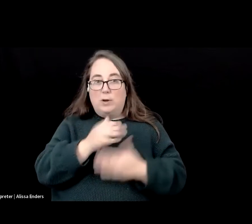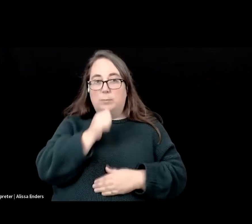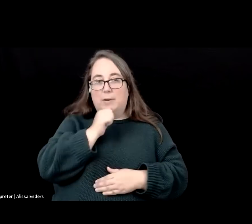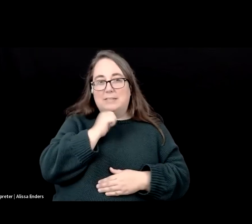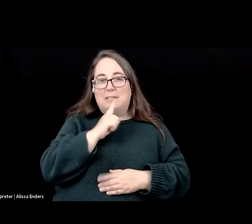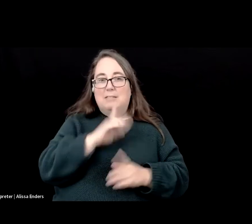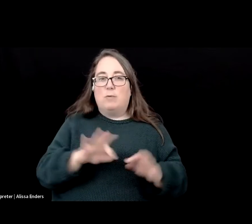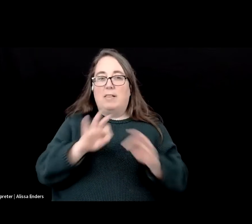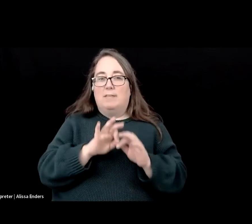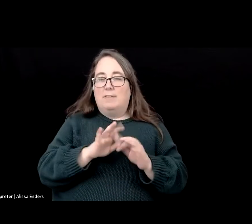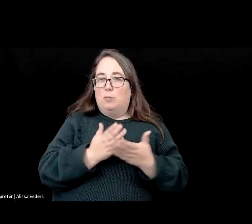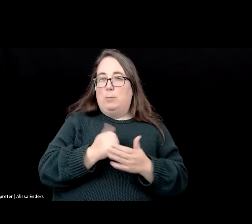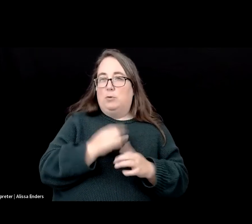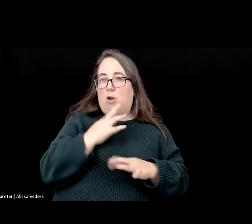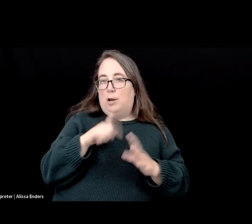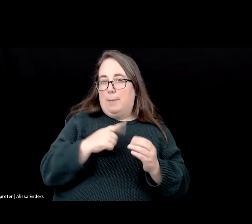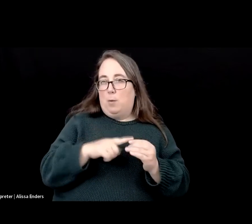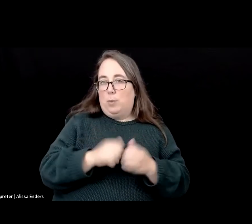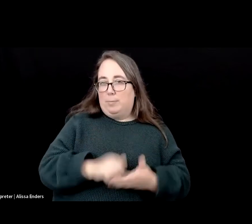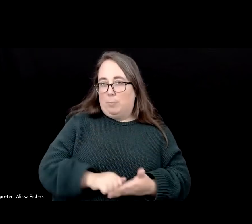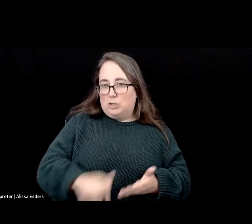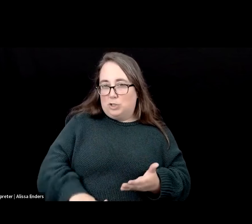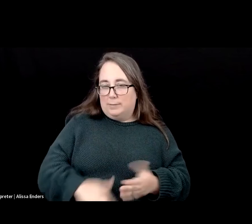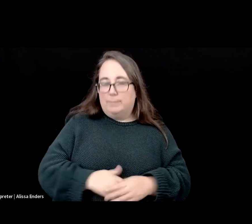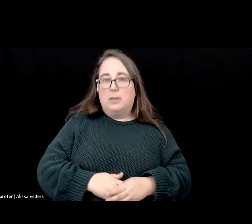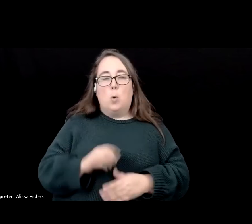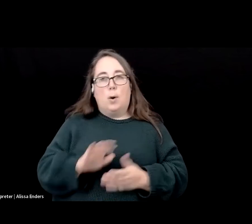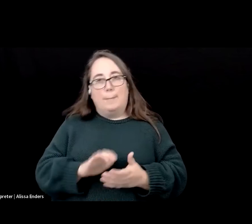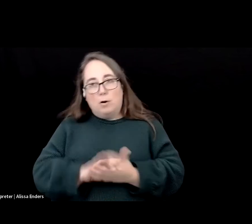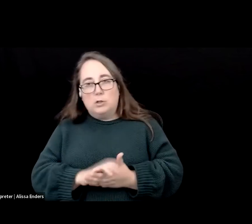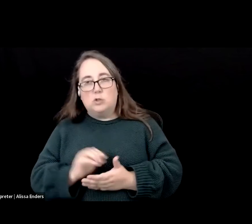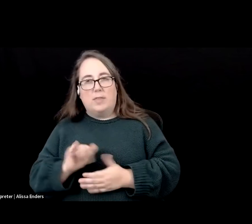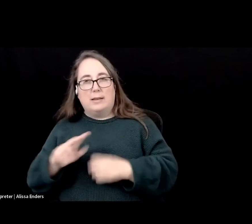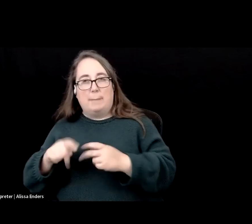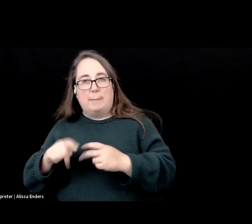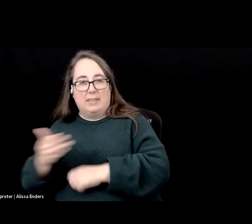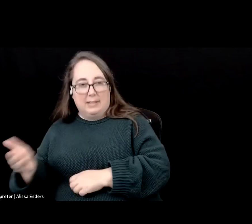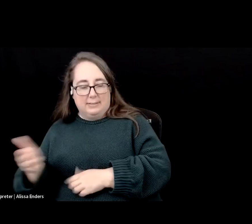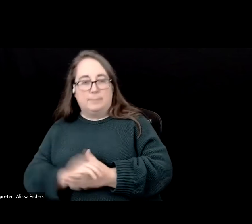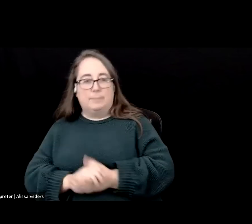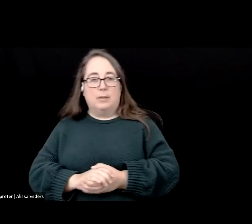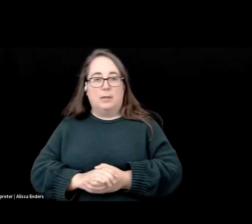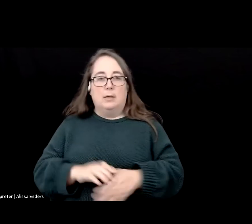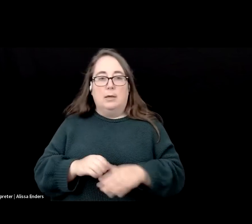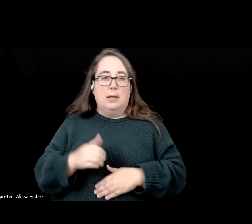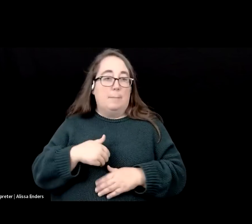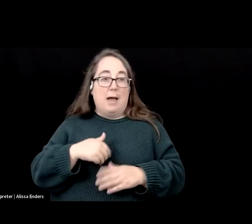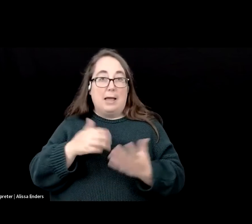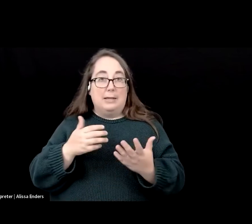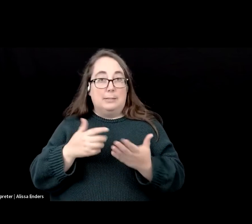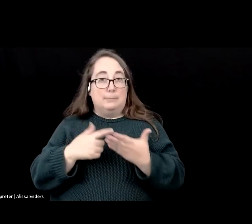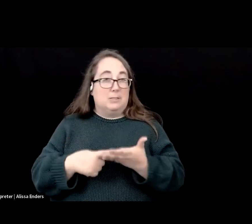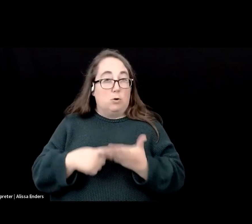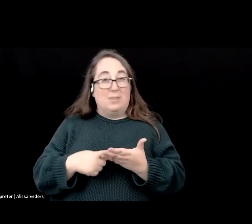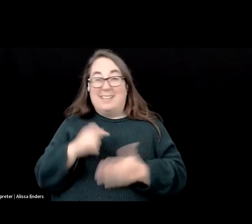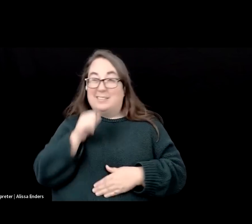relevant right when we're talking about something like abortion or marriage or things like that. In my casual discourse, that's not necessarily the right that most people